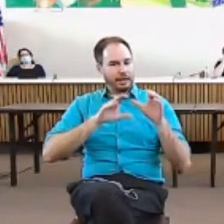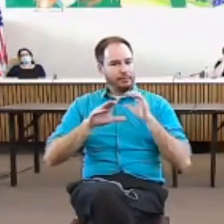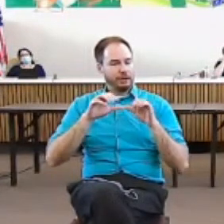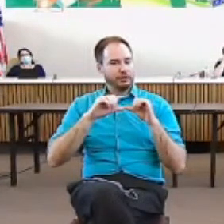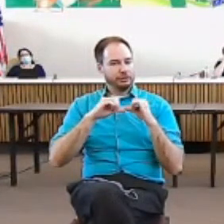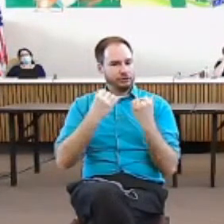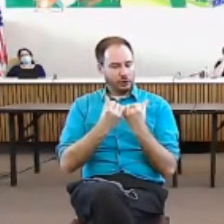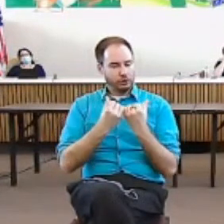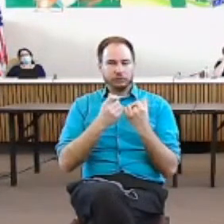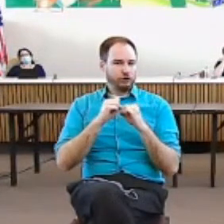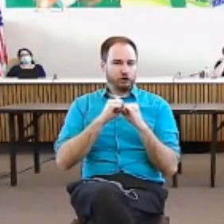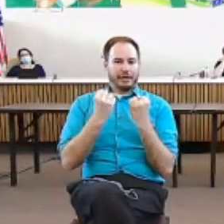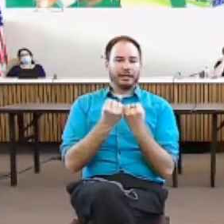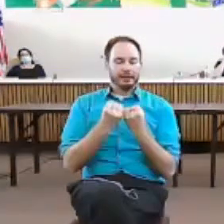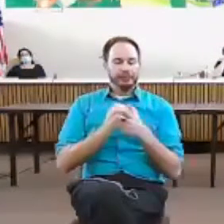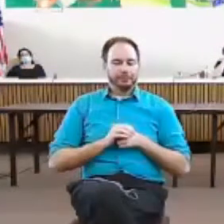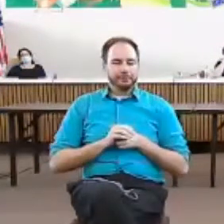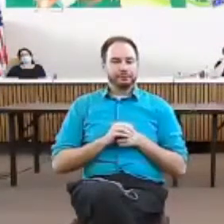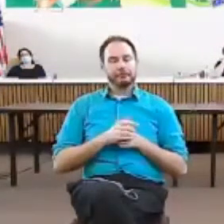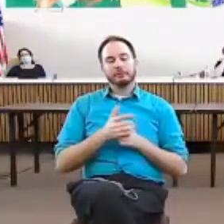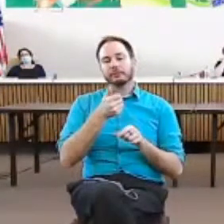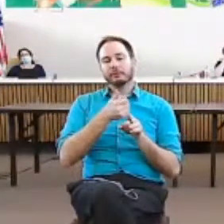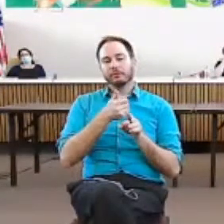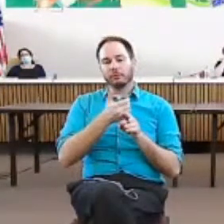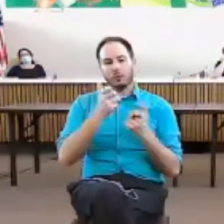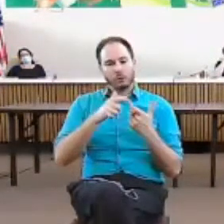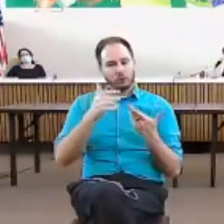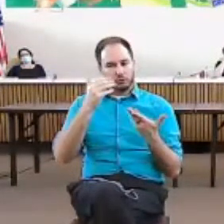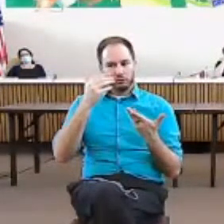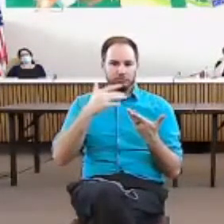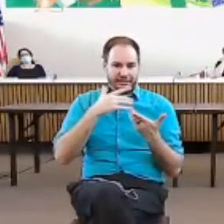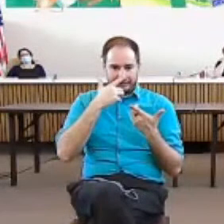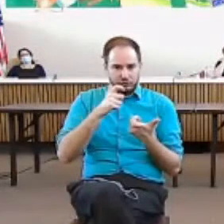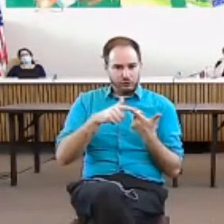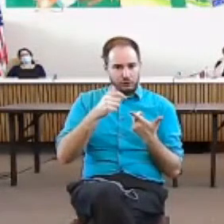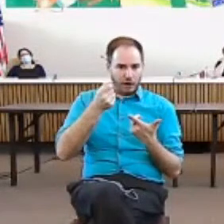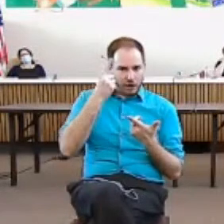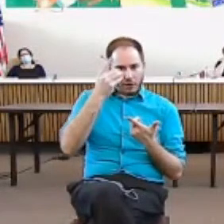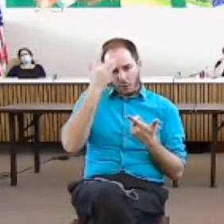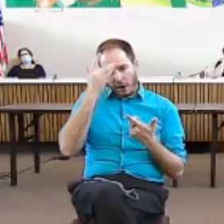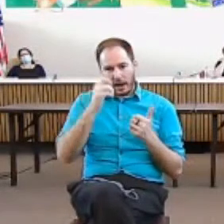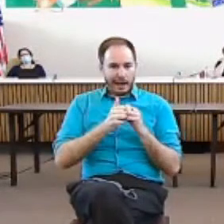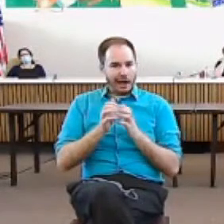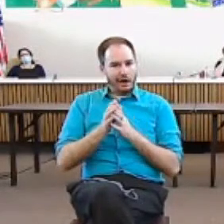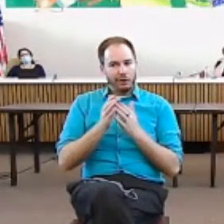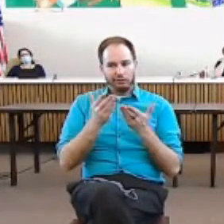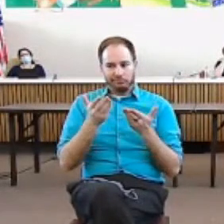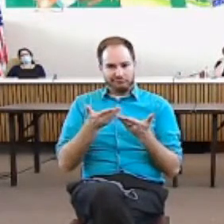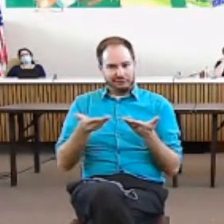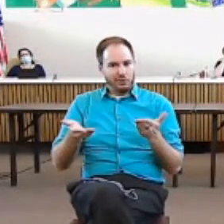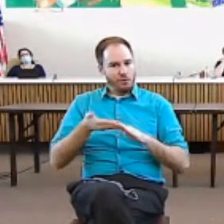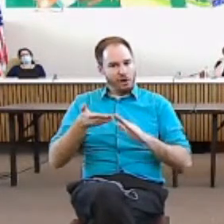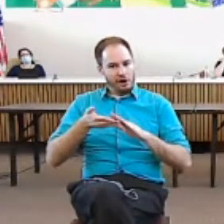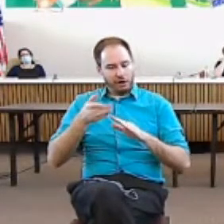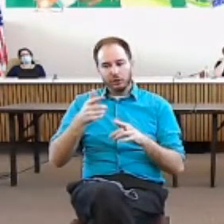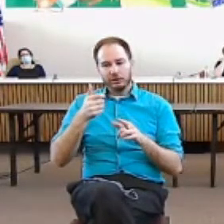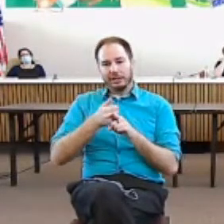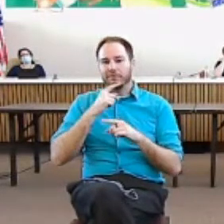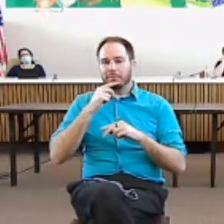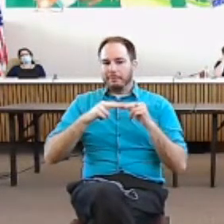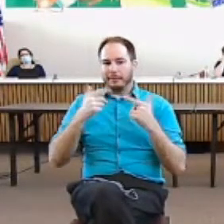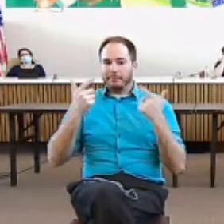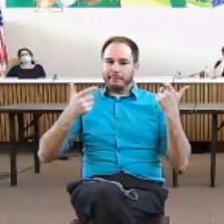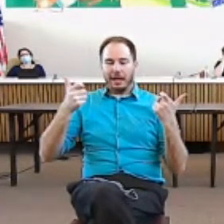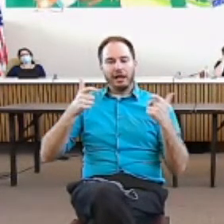Association or Society. Patrick likes to know why and how things work. So his recent endeavor was to build a massive Lego city in